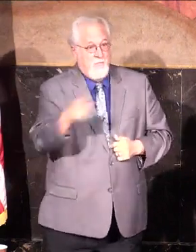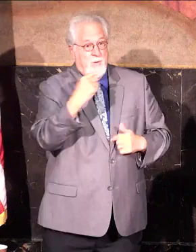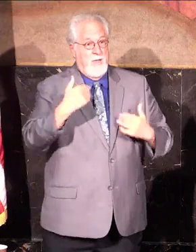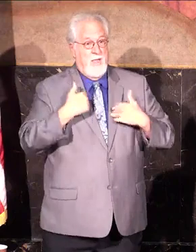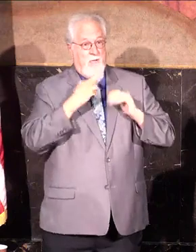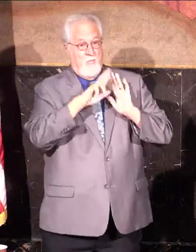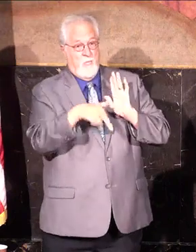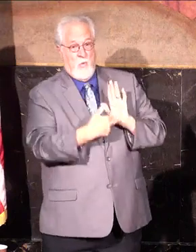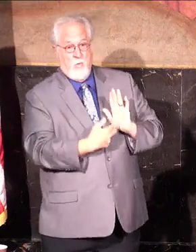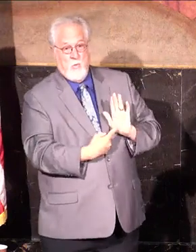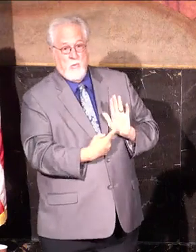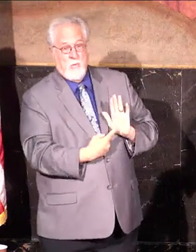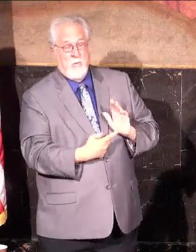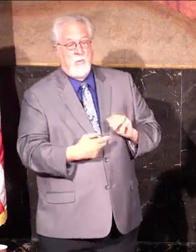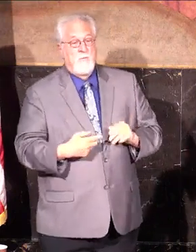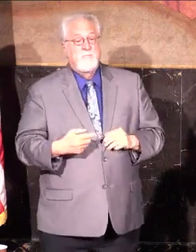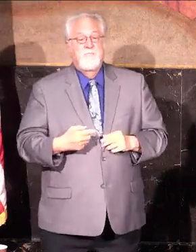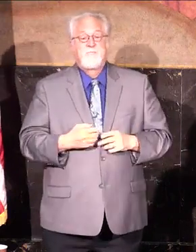play.